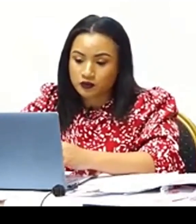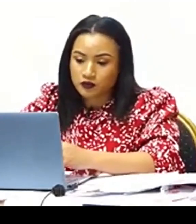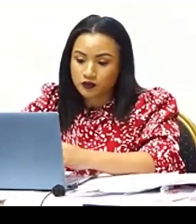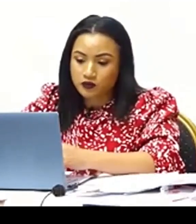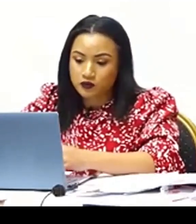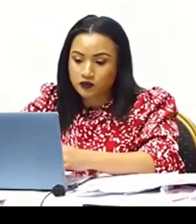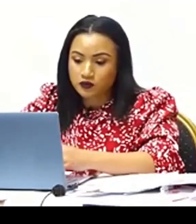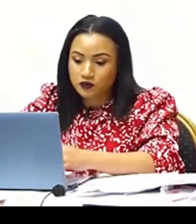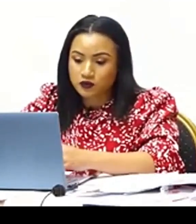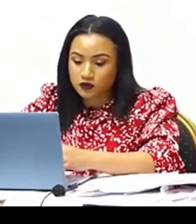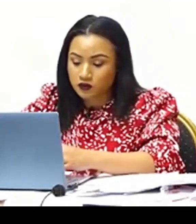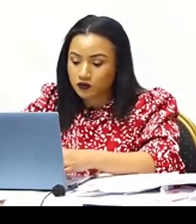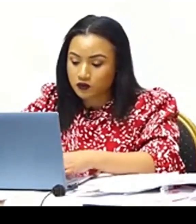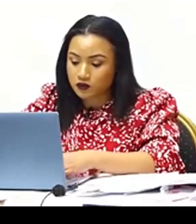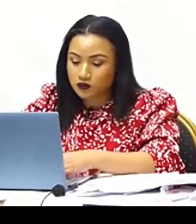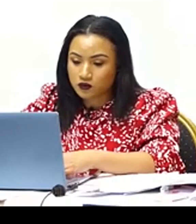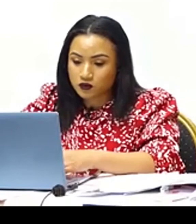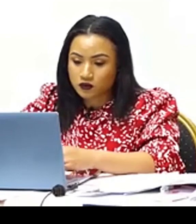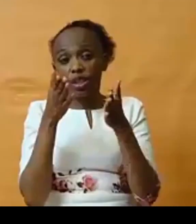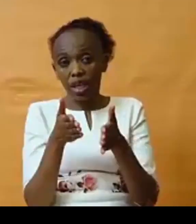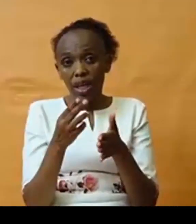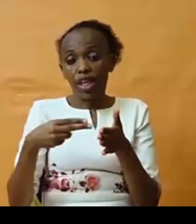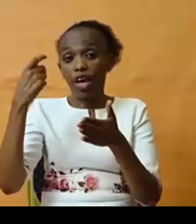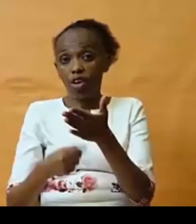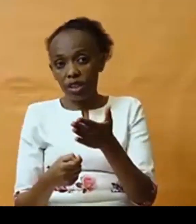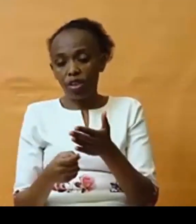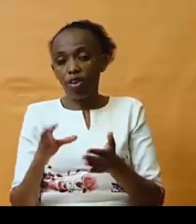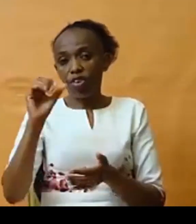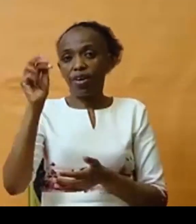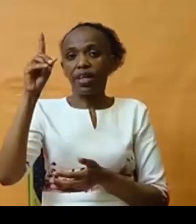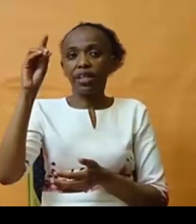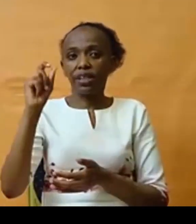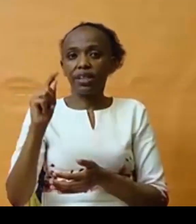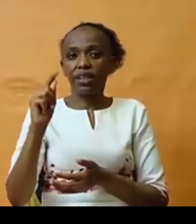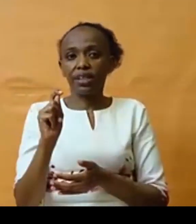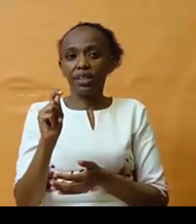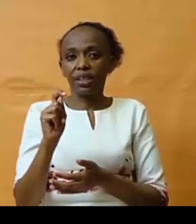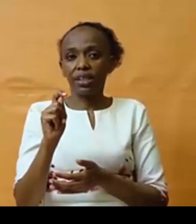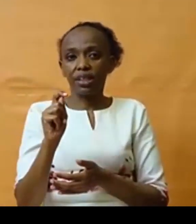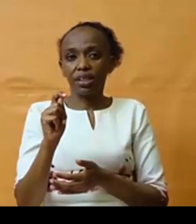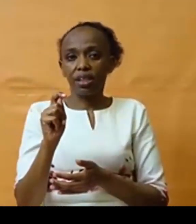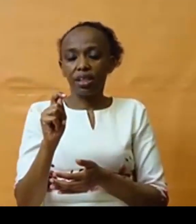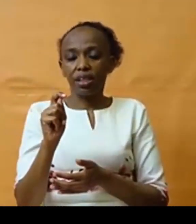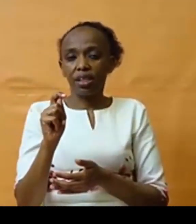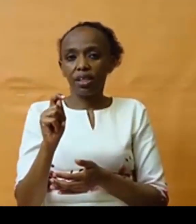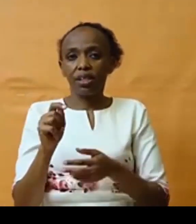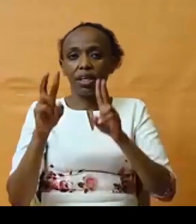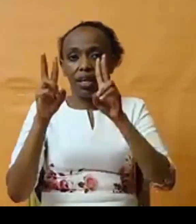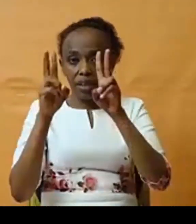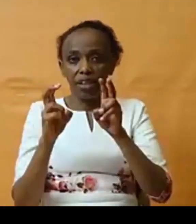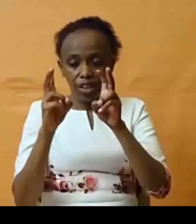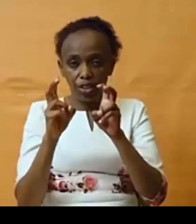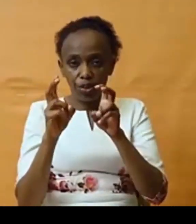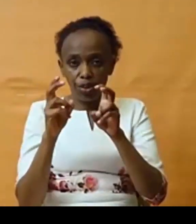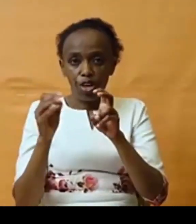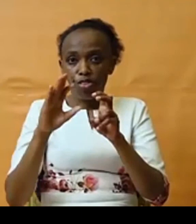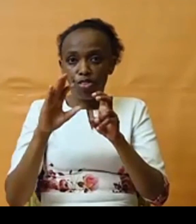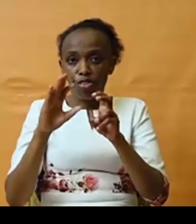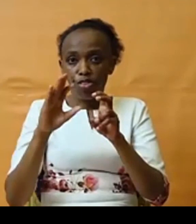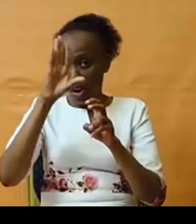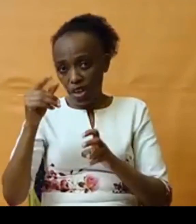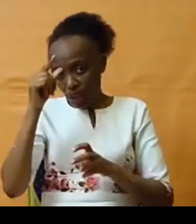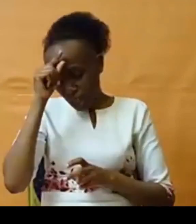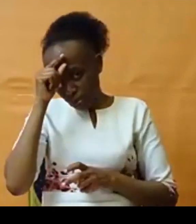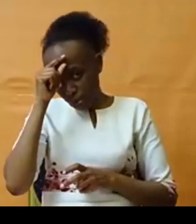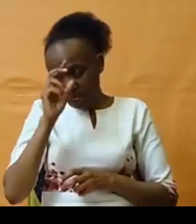Thank you very much for this question. The high cost of credit itself is an issue for African governments. It's